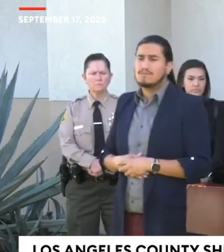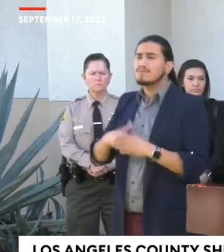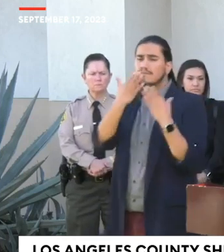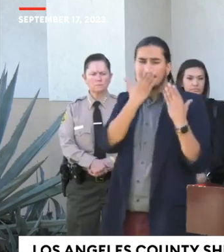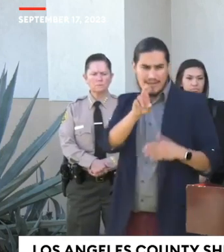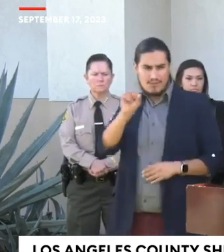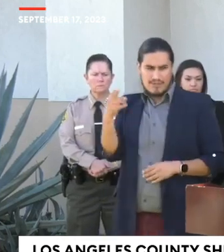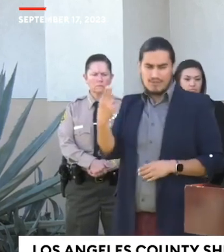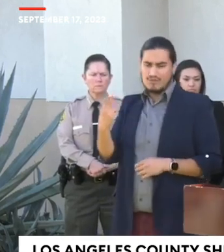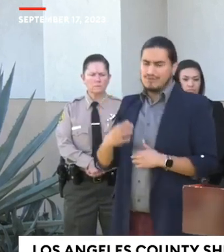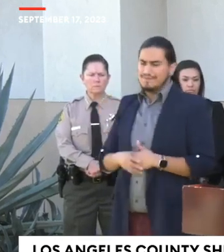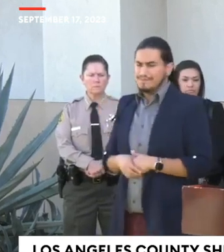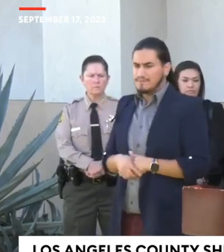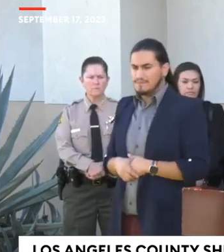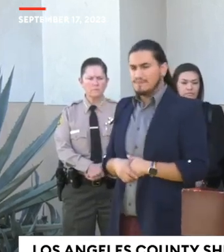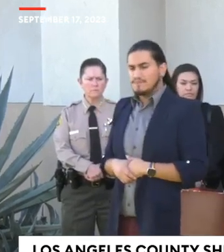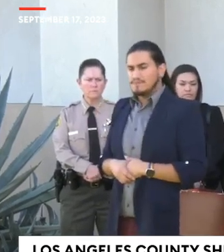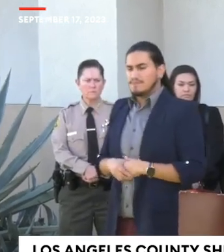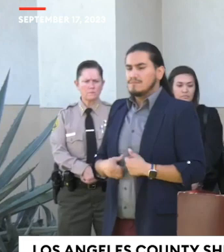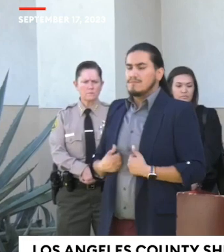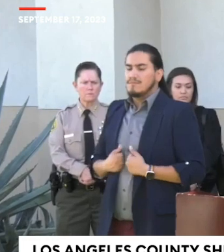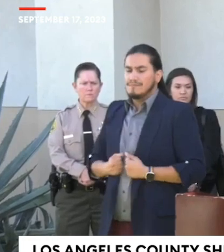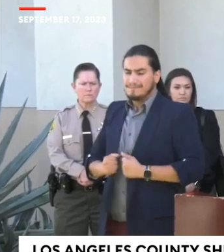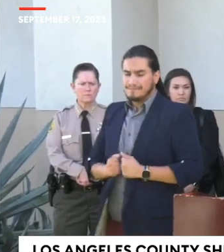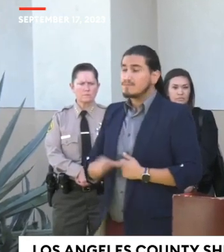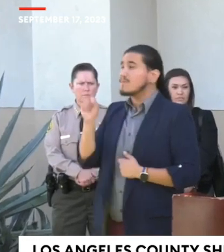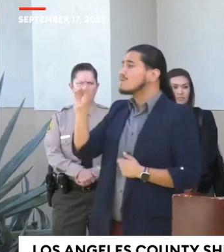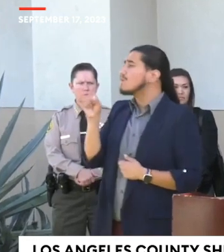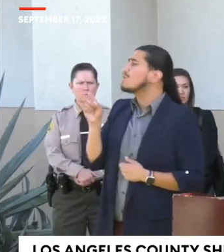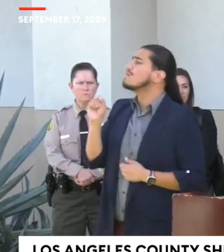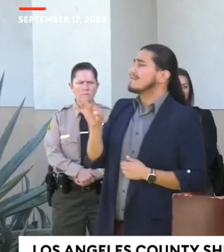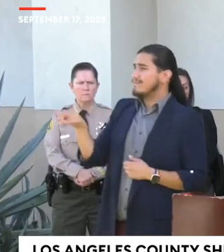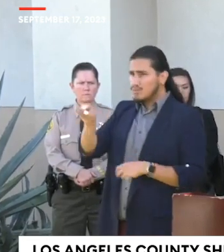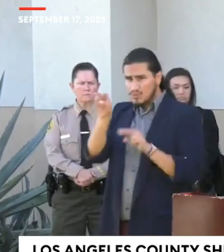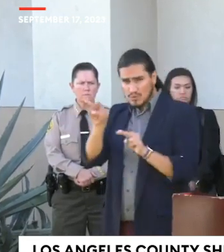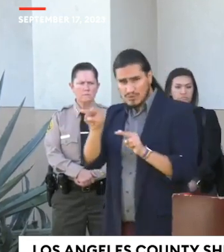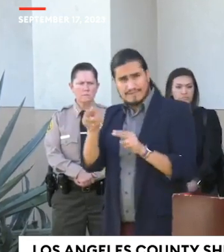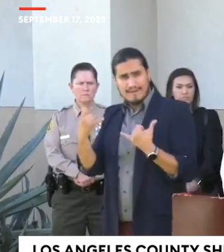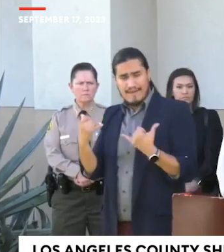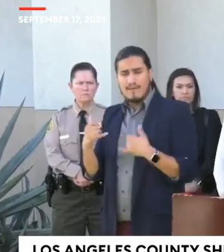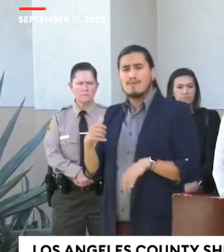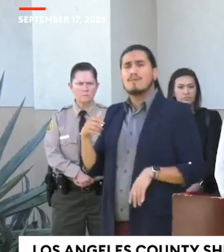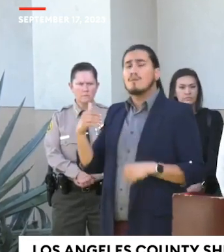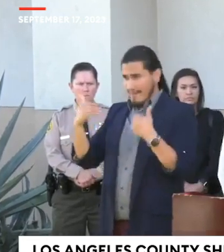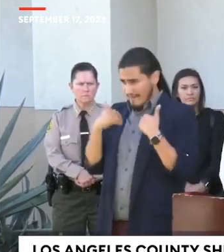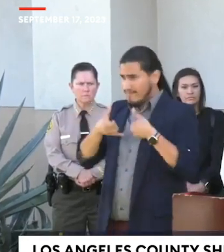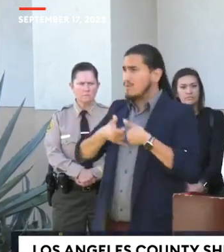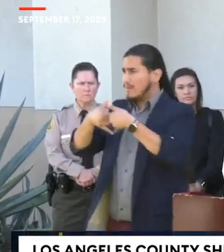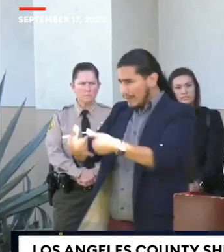Thank you, Rich. So, if you're tracking us, we have a